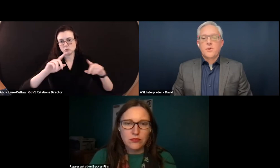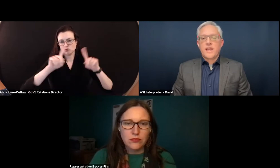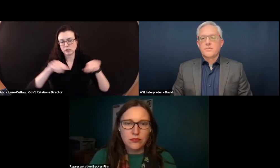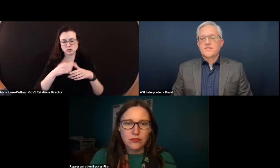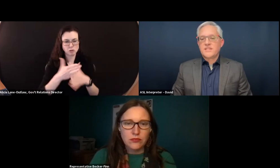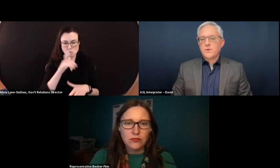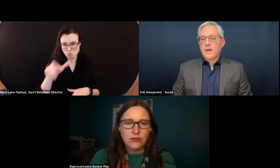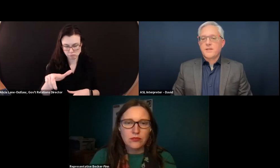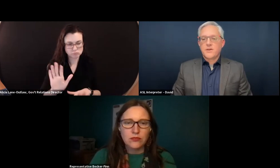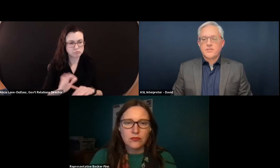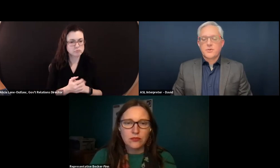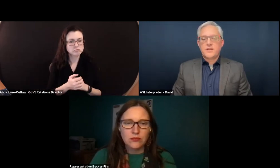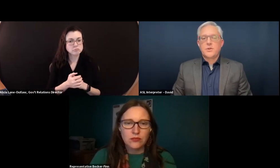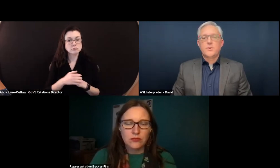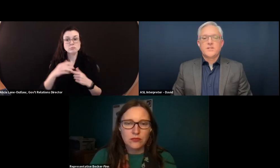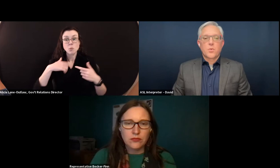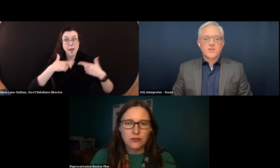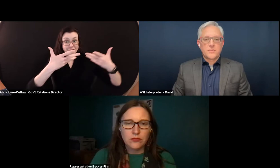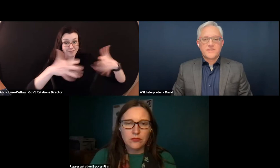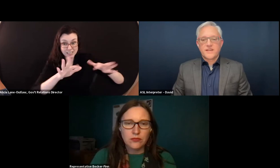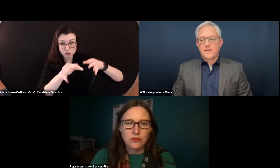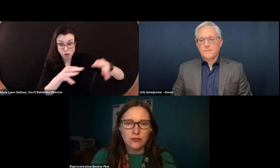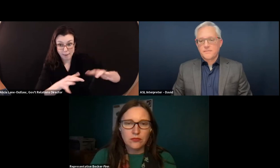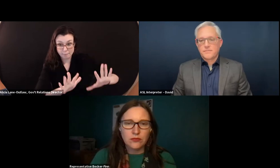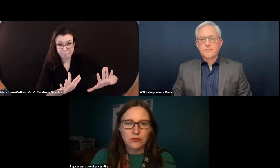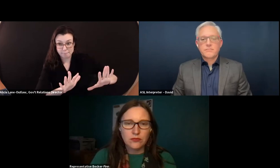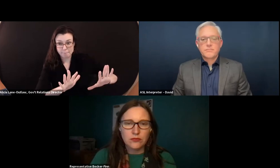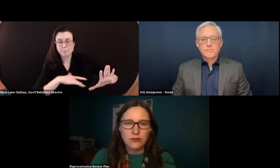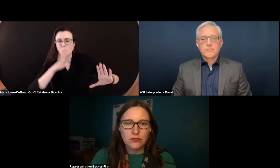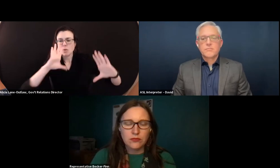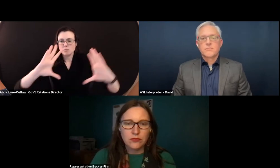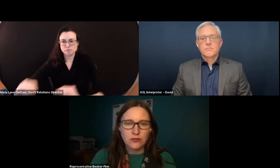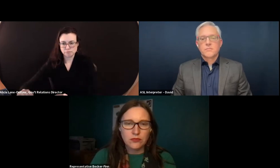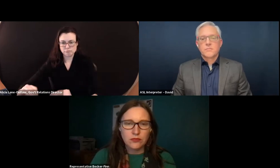Otherwise, if you are able to see what's happening on the screen, you don't need to watch me signing.